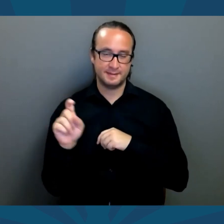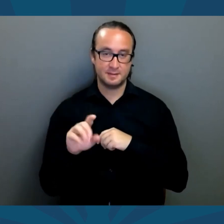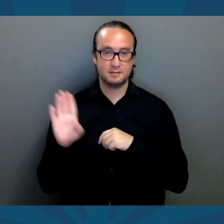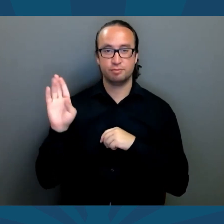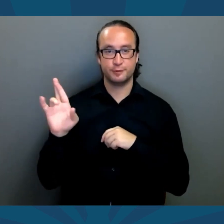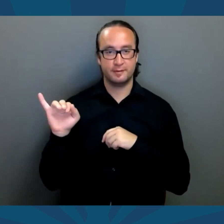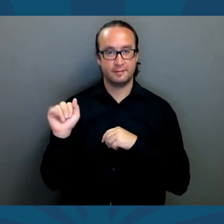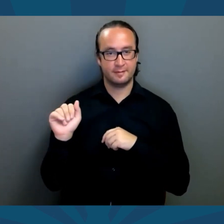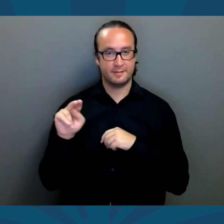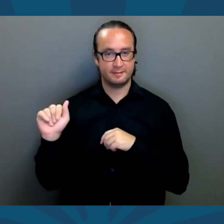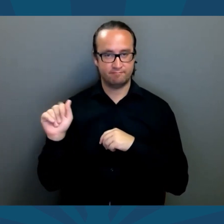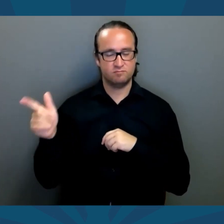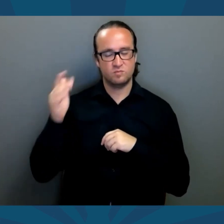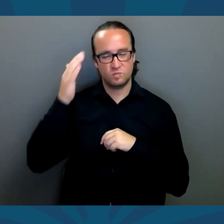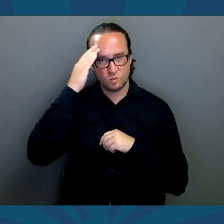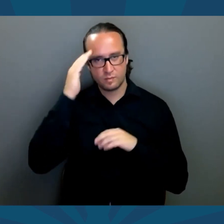Phoenix.